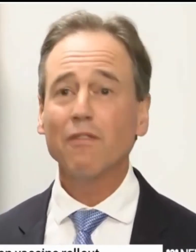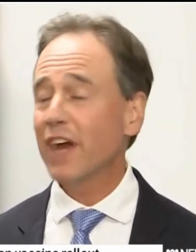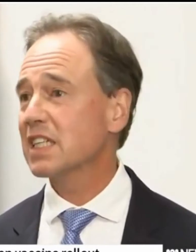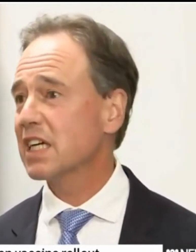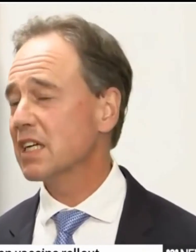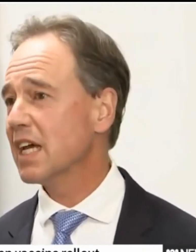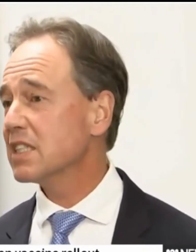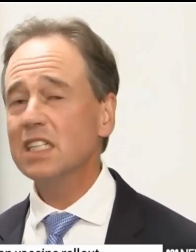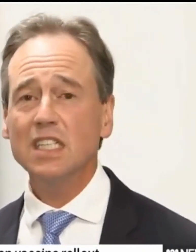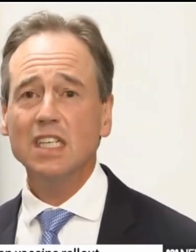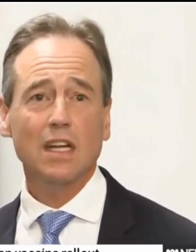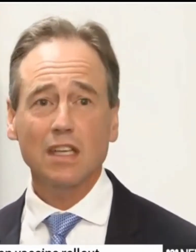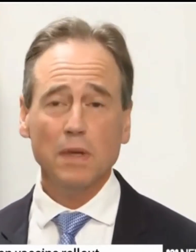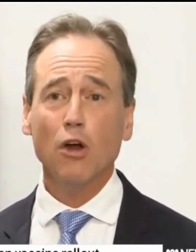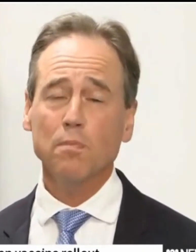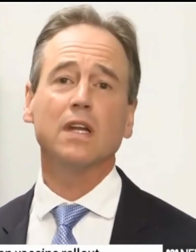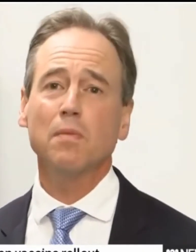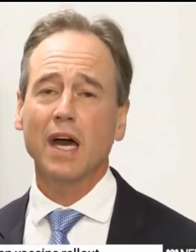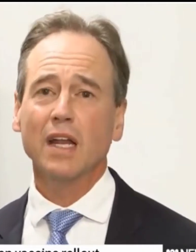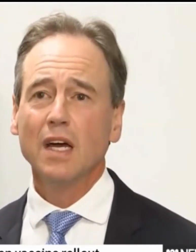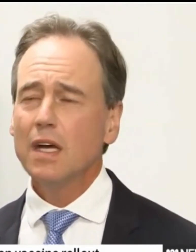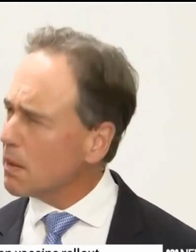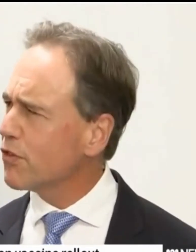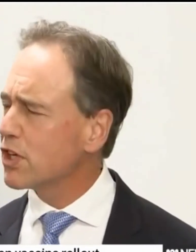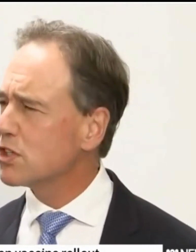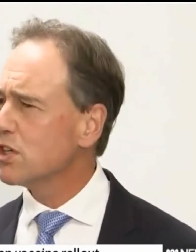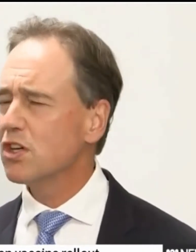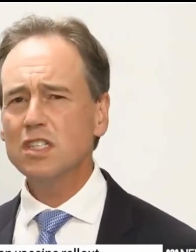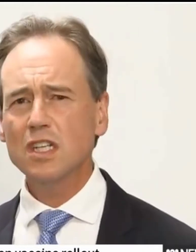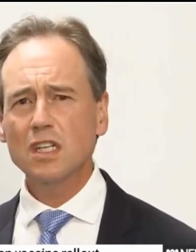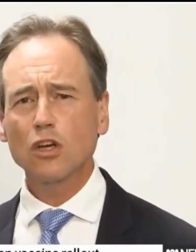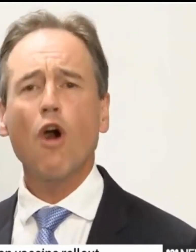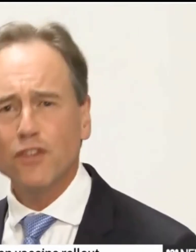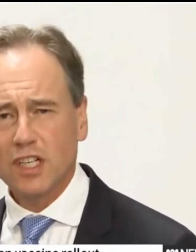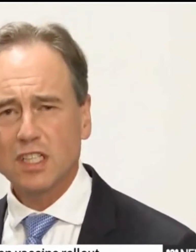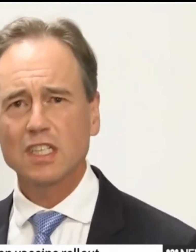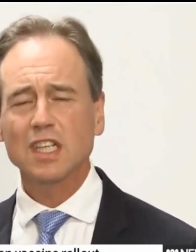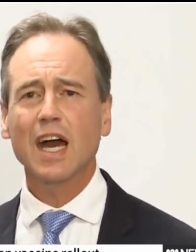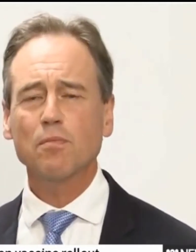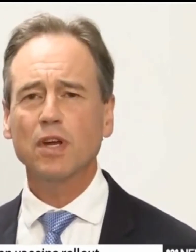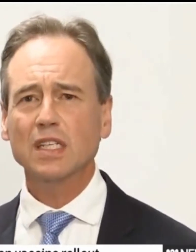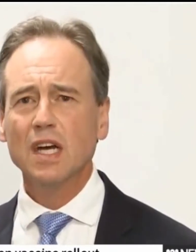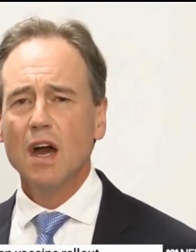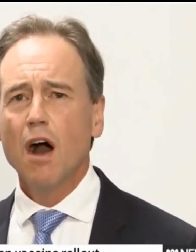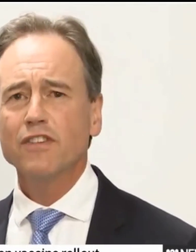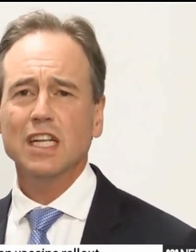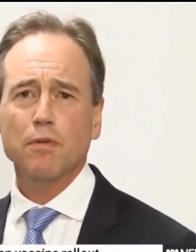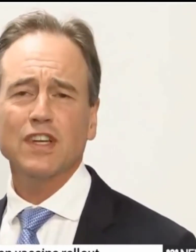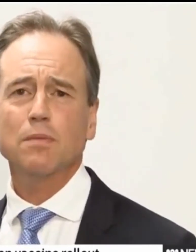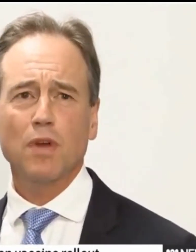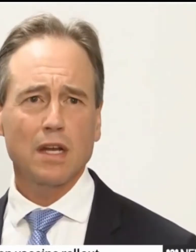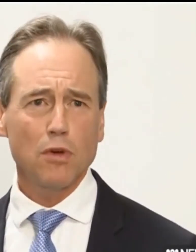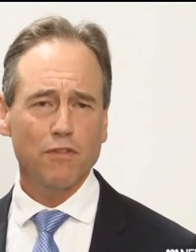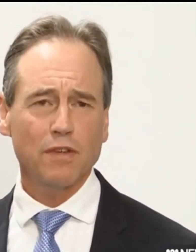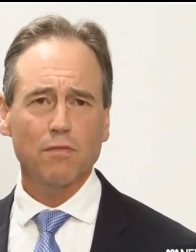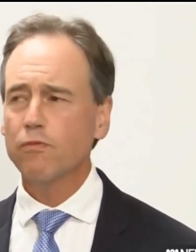talk about vaccine hesitancy and I think be open about some of the concerns and the confidence that today brings. Obviously,